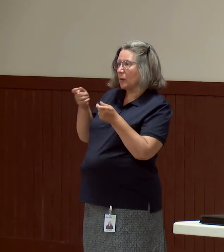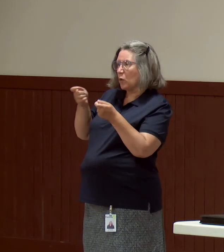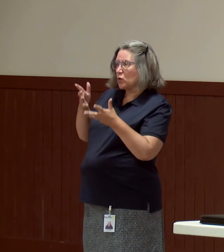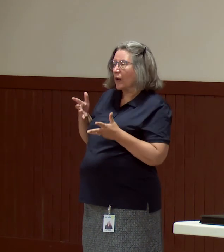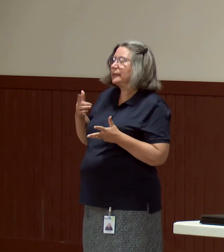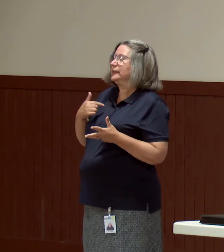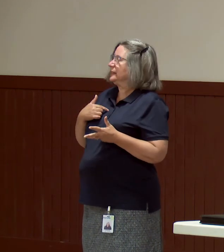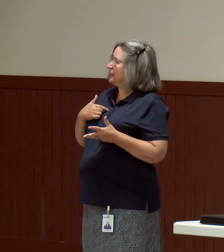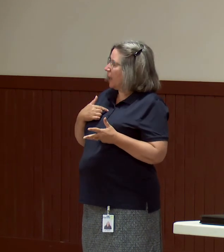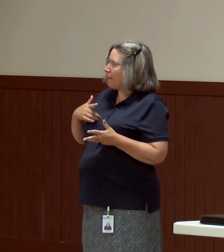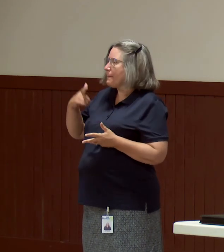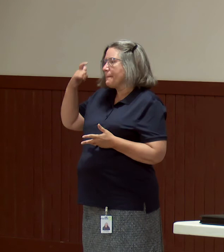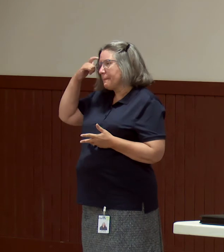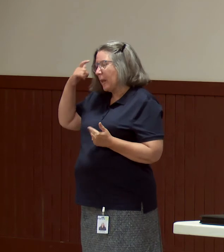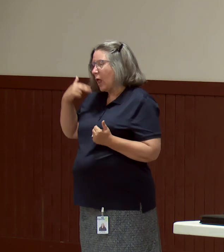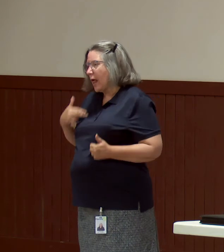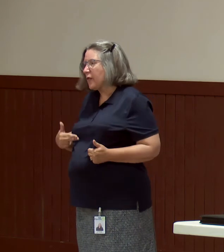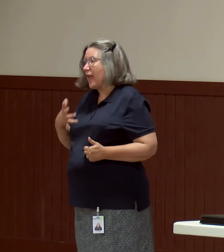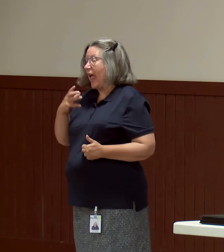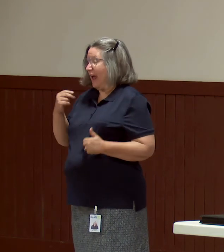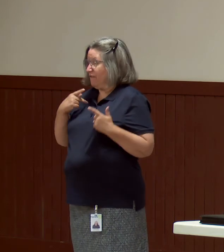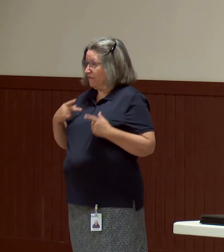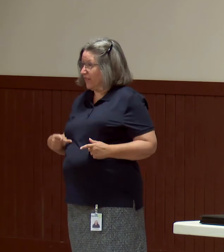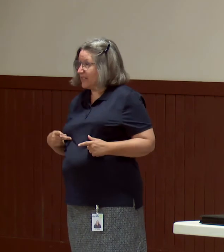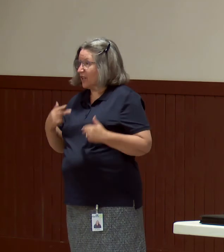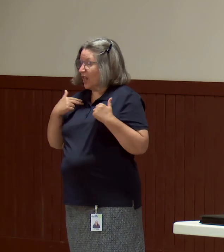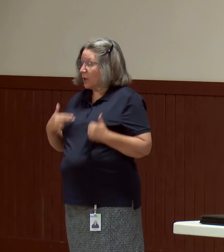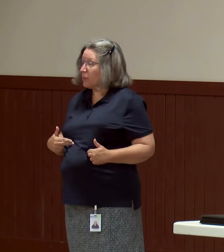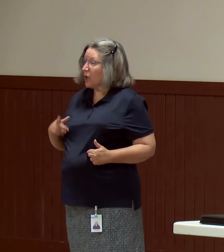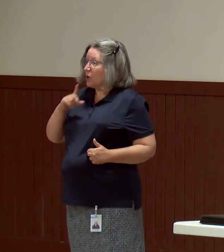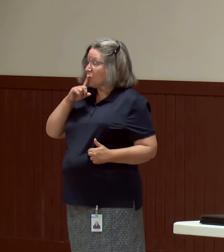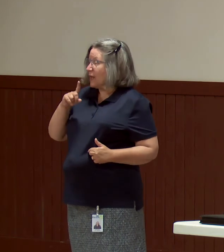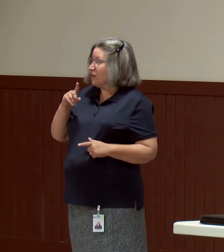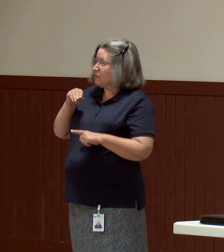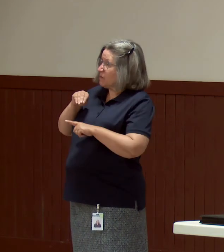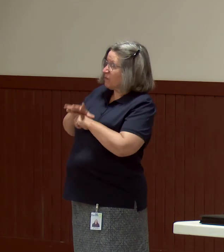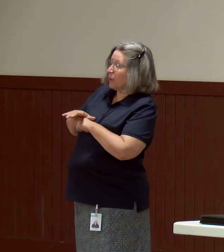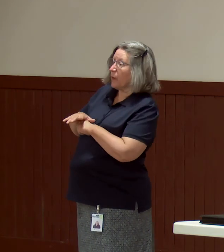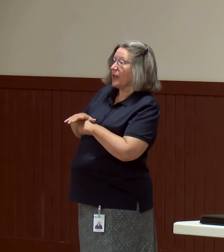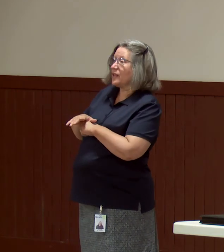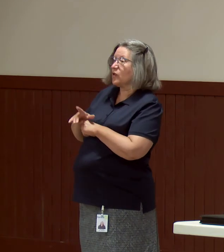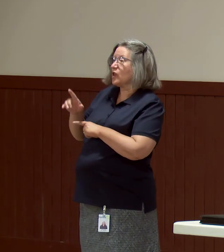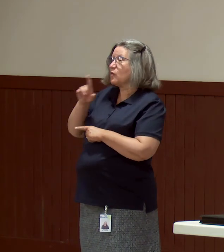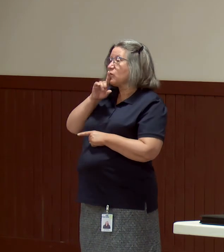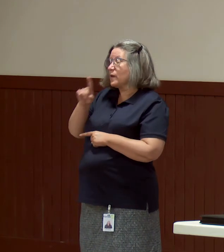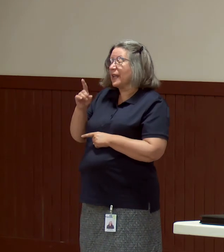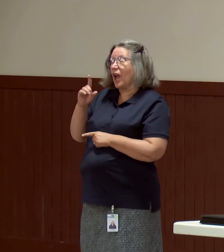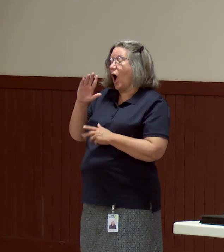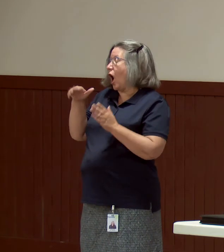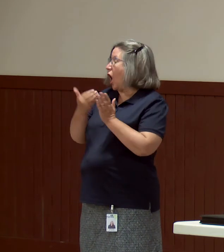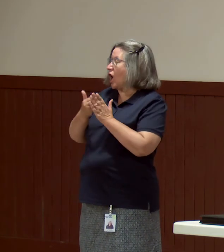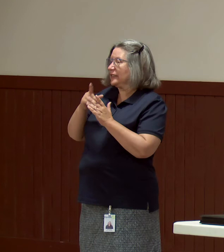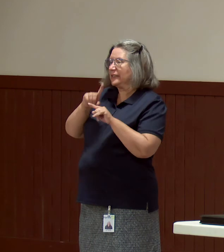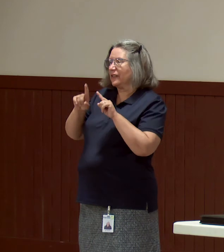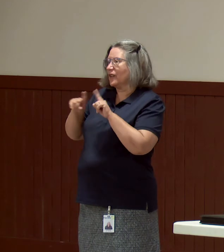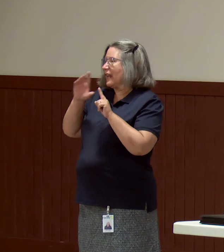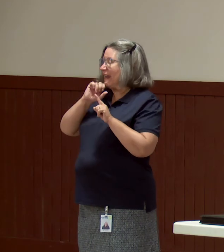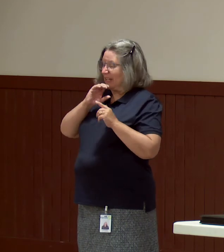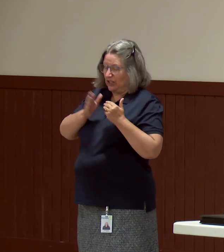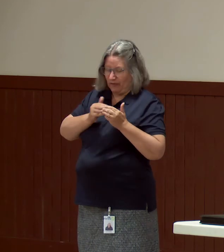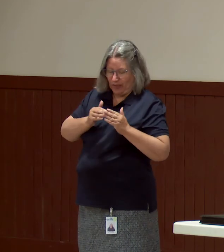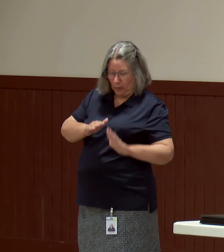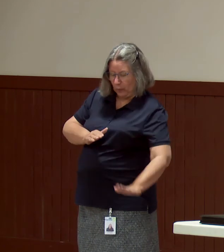mental health and the physical health of people is really impacted, and the key is all ages. I think we certainly know the child